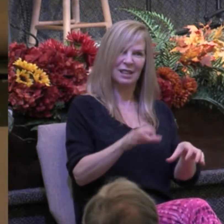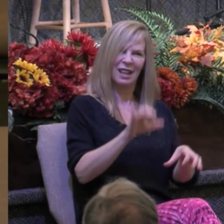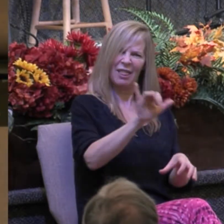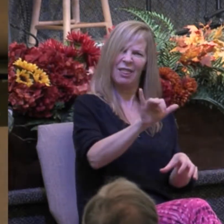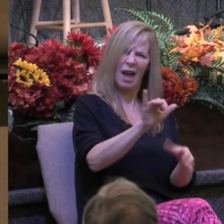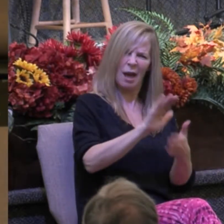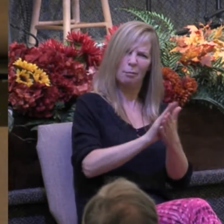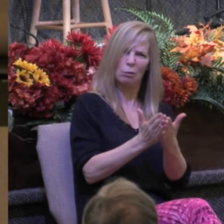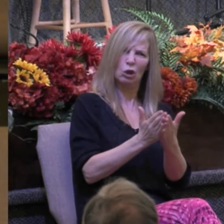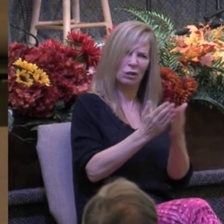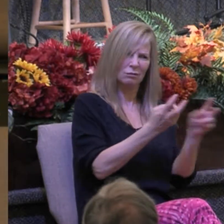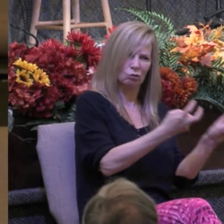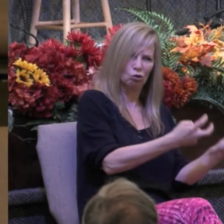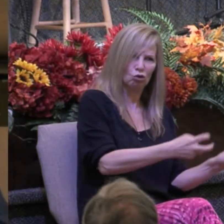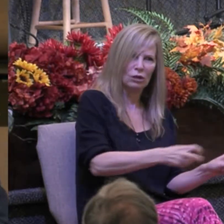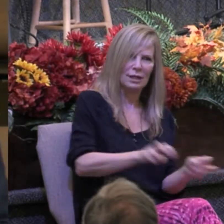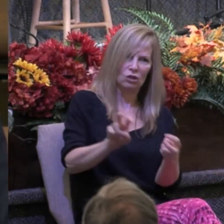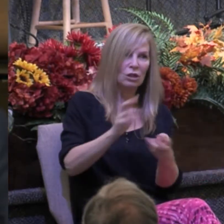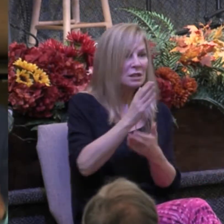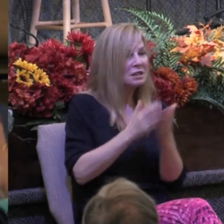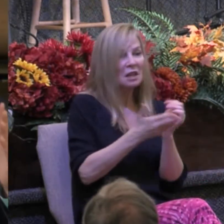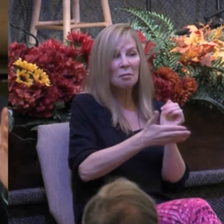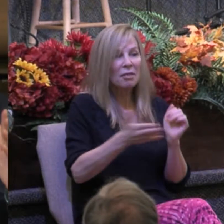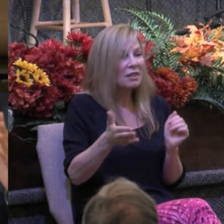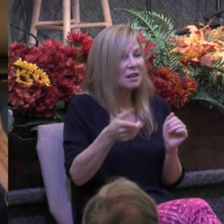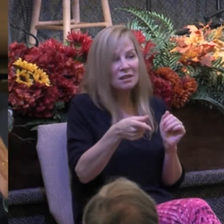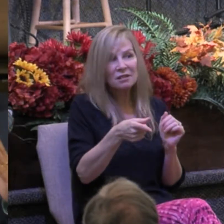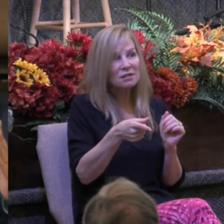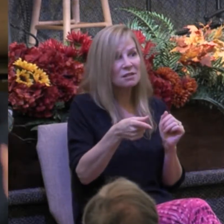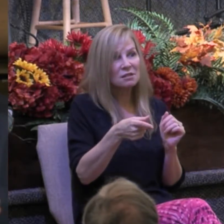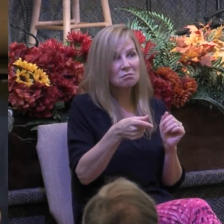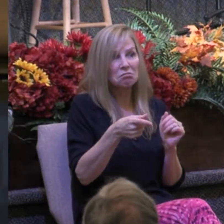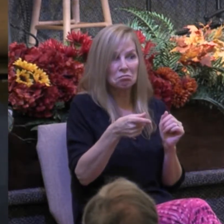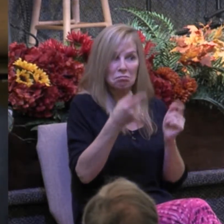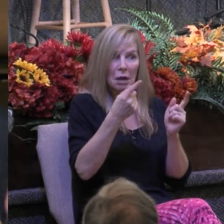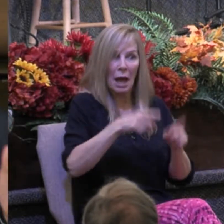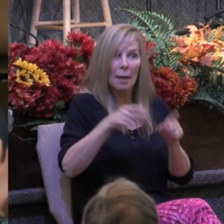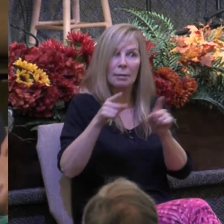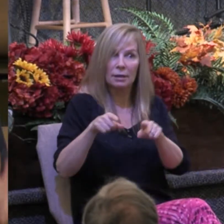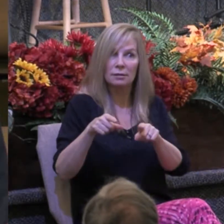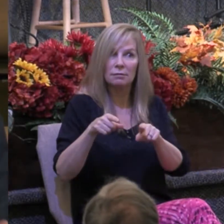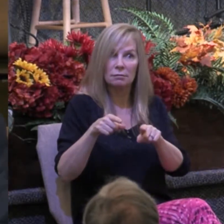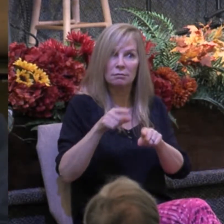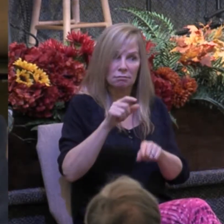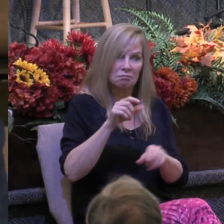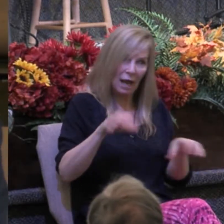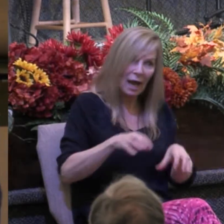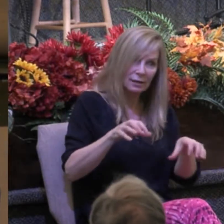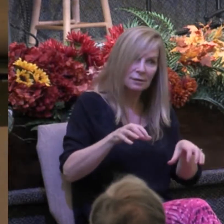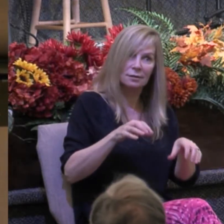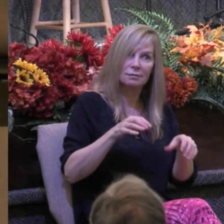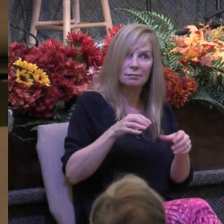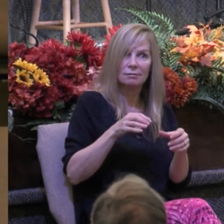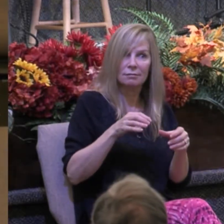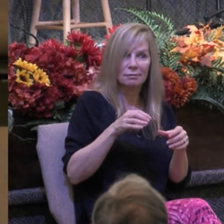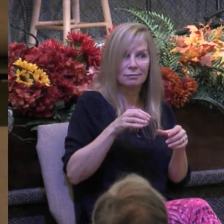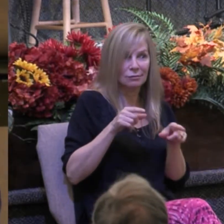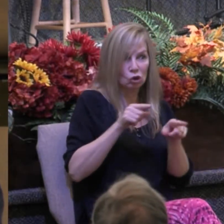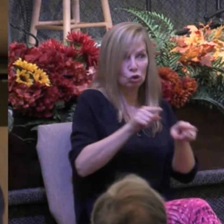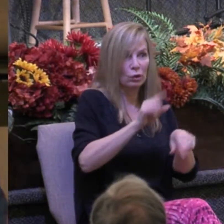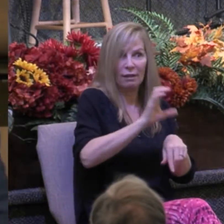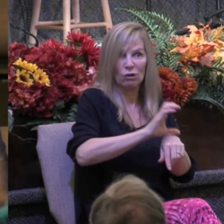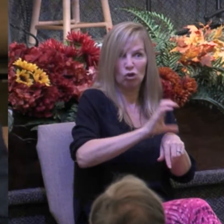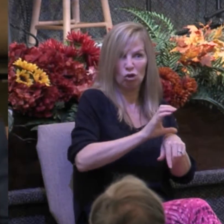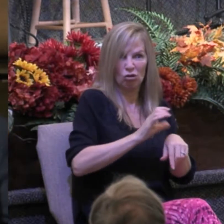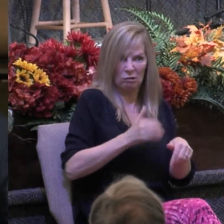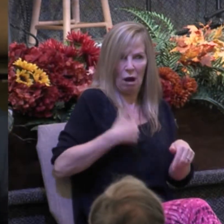book. There are some things that have taken place in Acts in the early days of the church that will